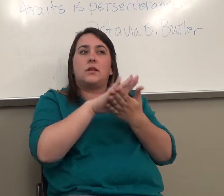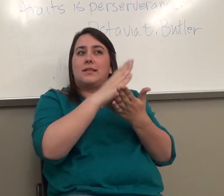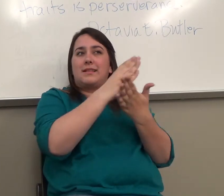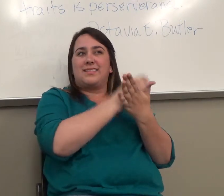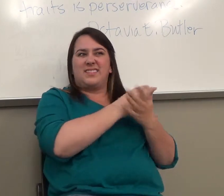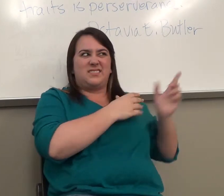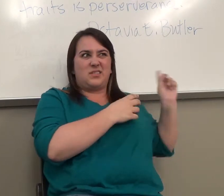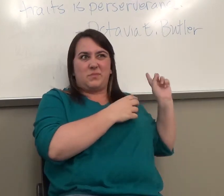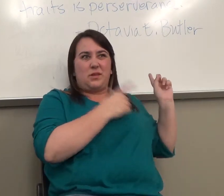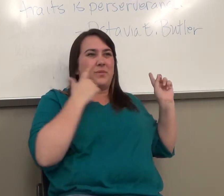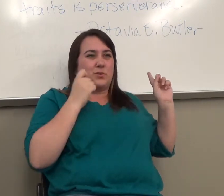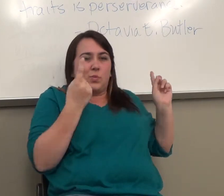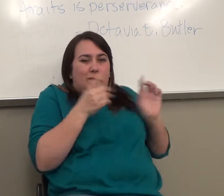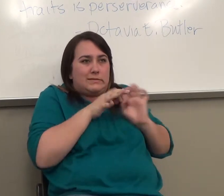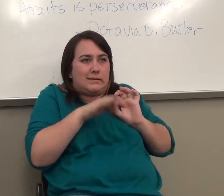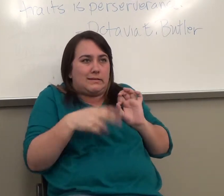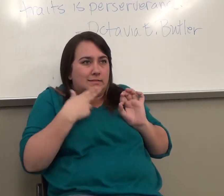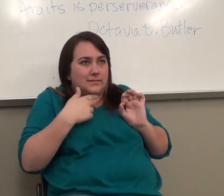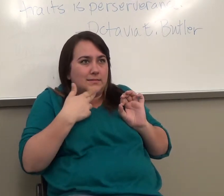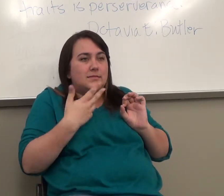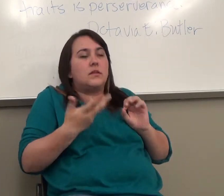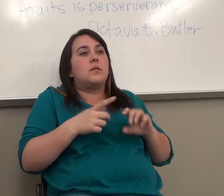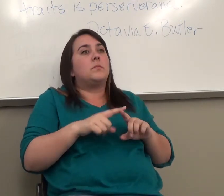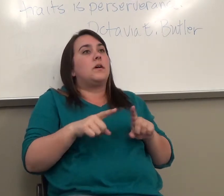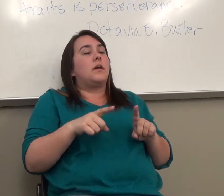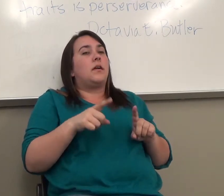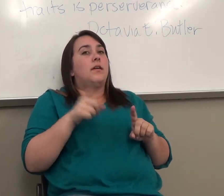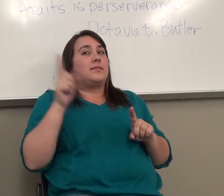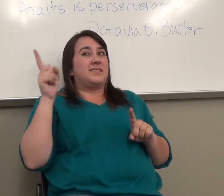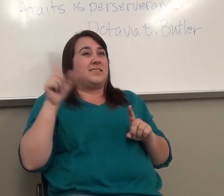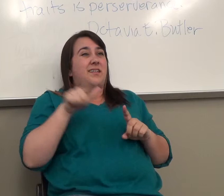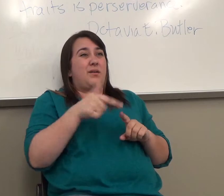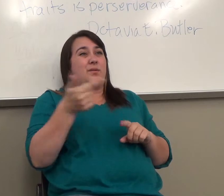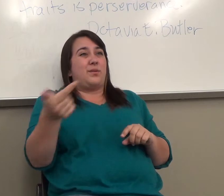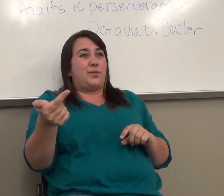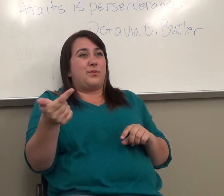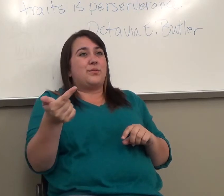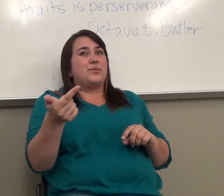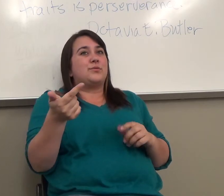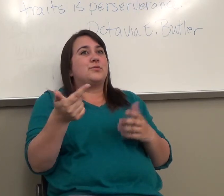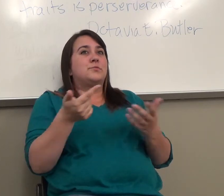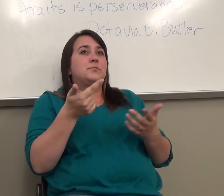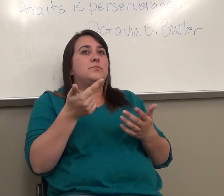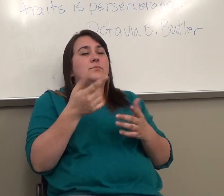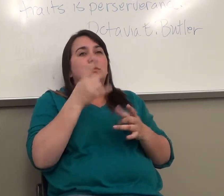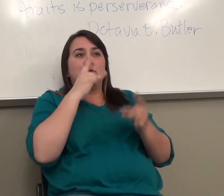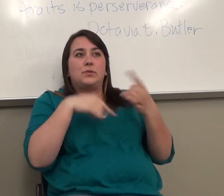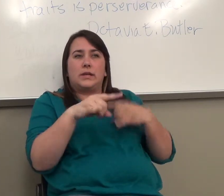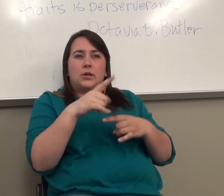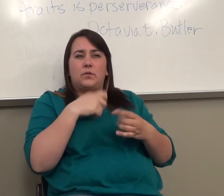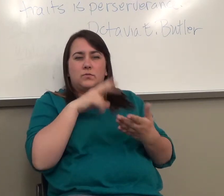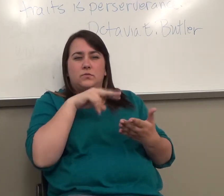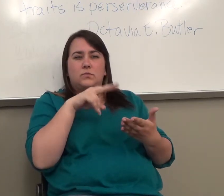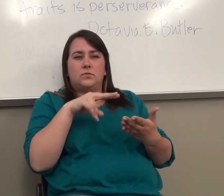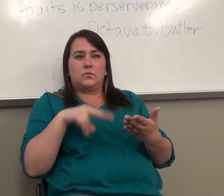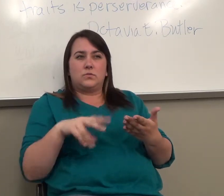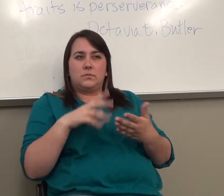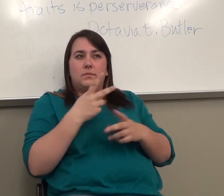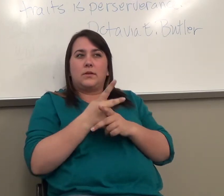because there was only one on here. But this is another tricky thing that you have to watch for. What